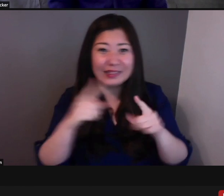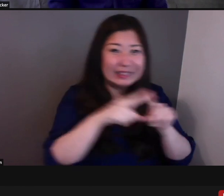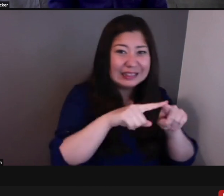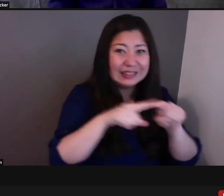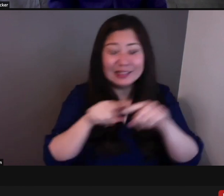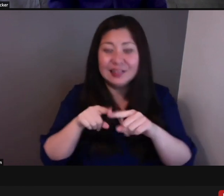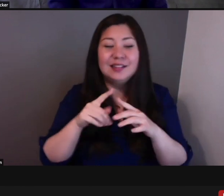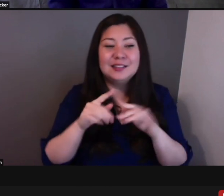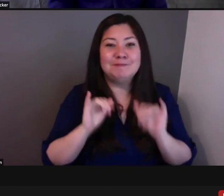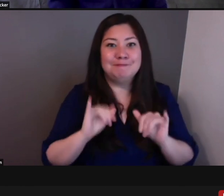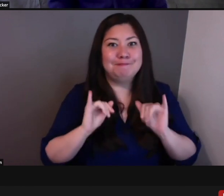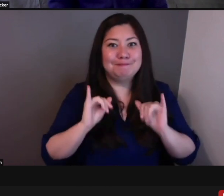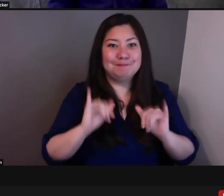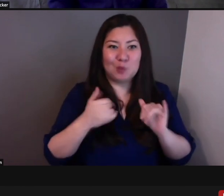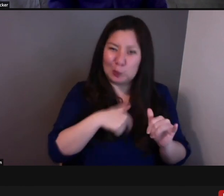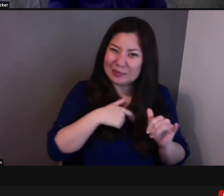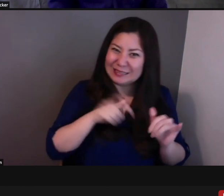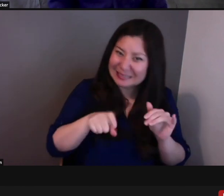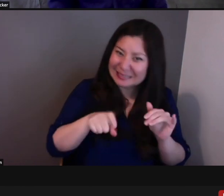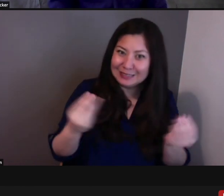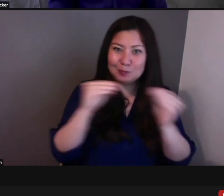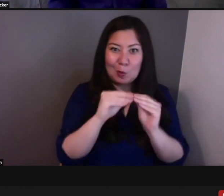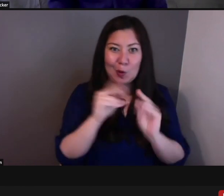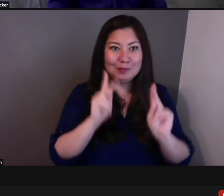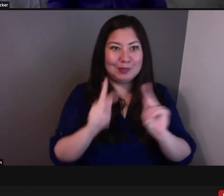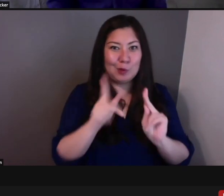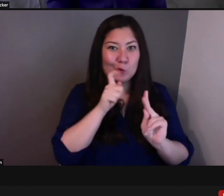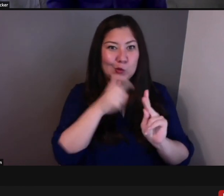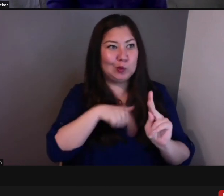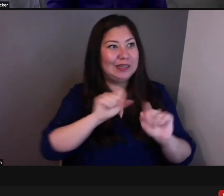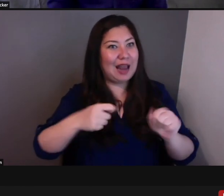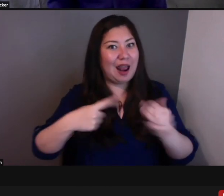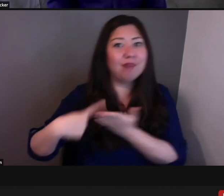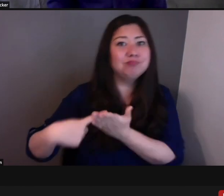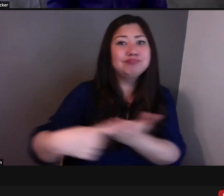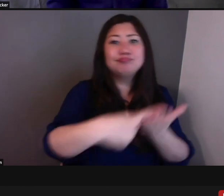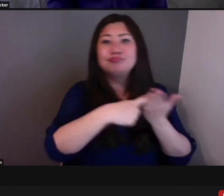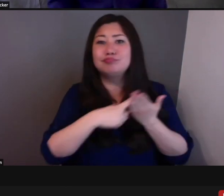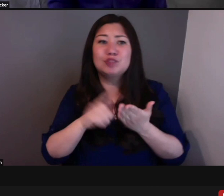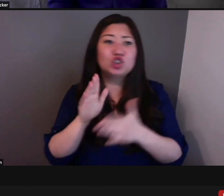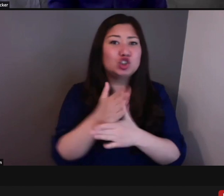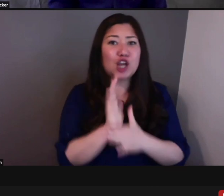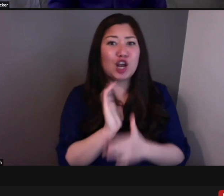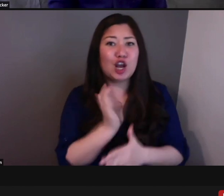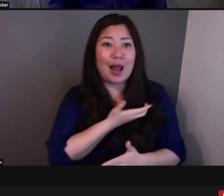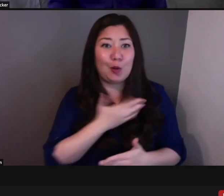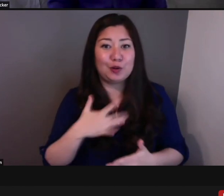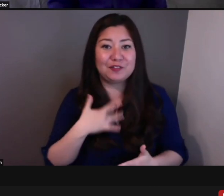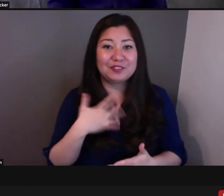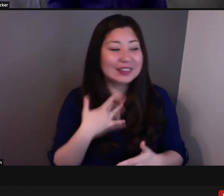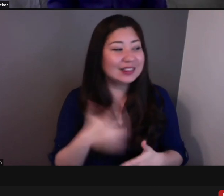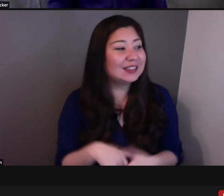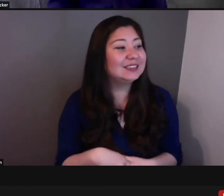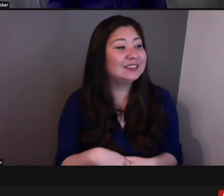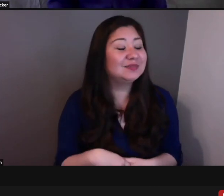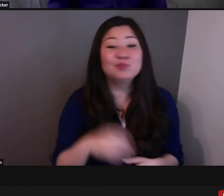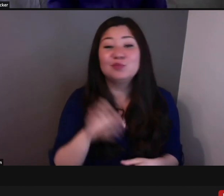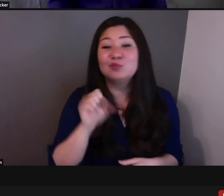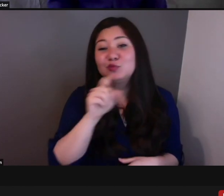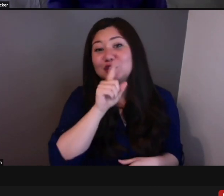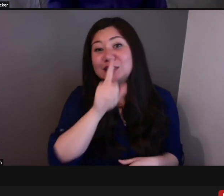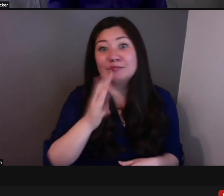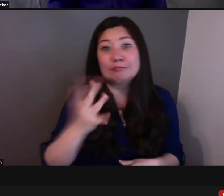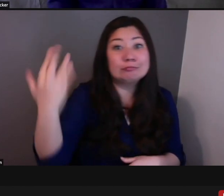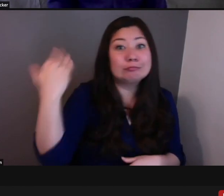versus our hearing peers. So we were just exhausted. We spent a lot of time venting to each other our frustrations, our experiences,